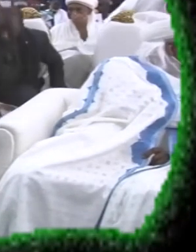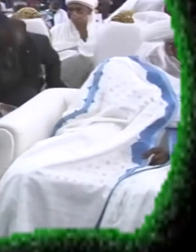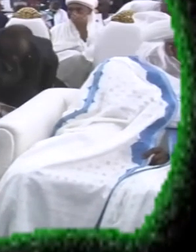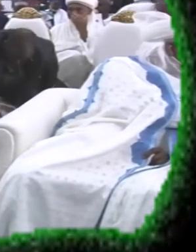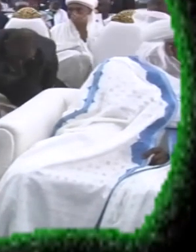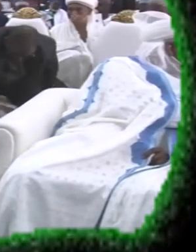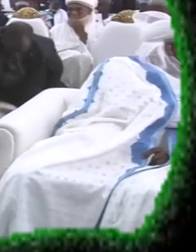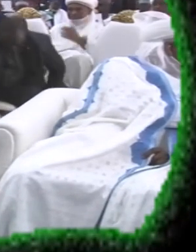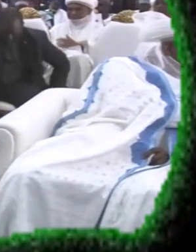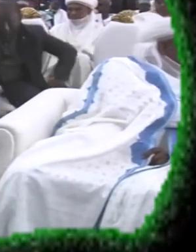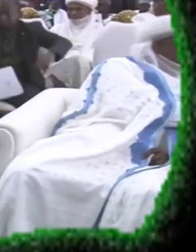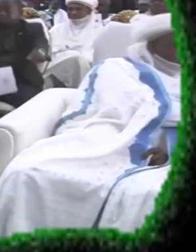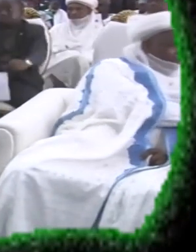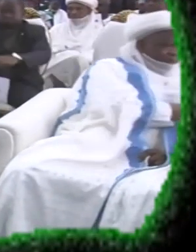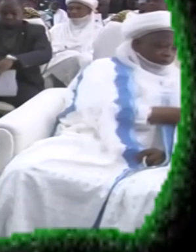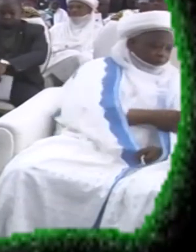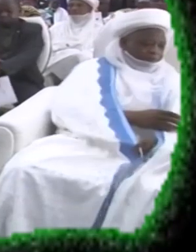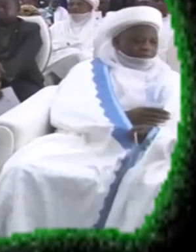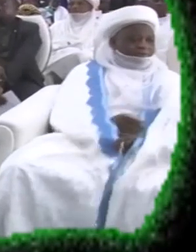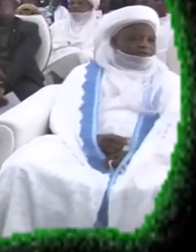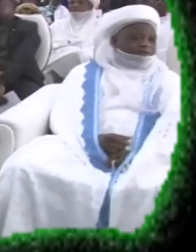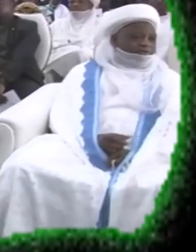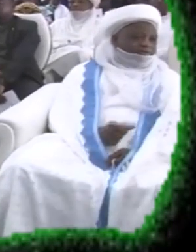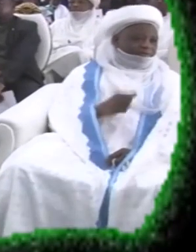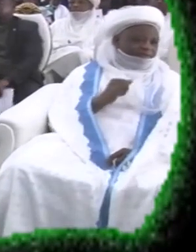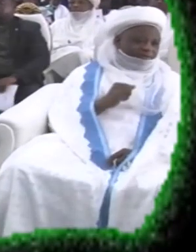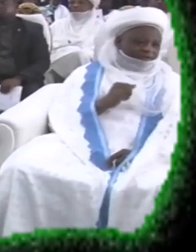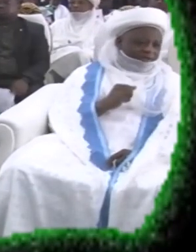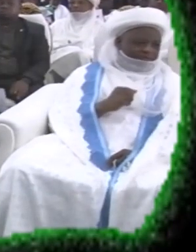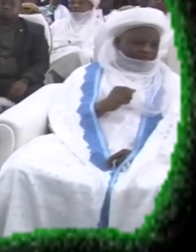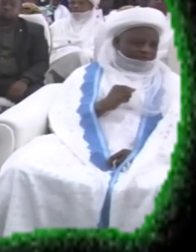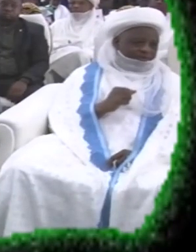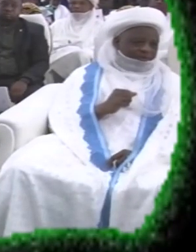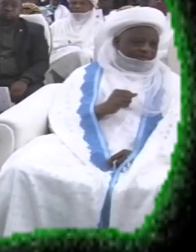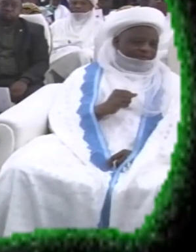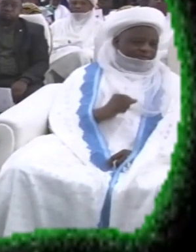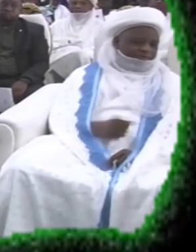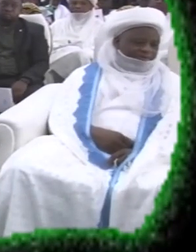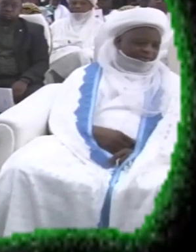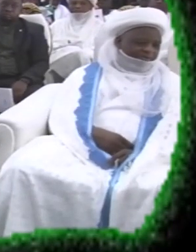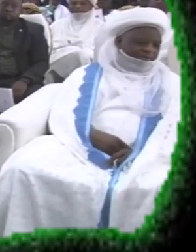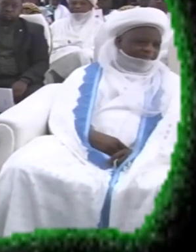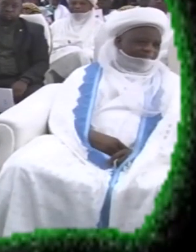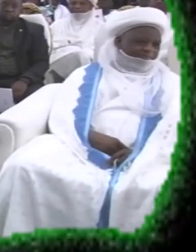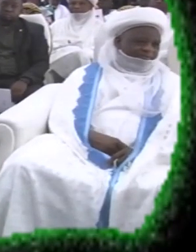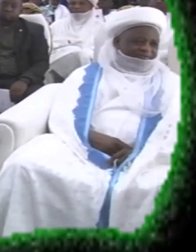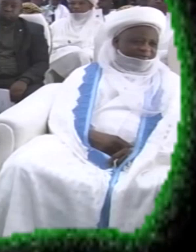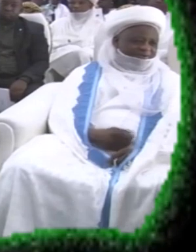A'udhu billahi minash shaitanir rajim. Bismillahir rahmanir rahim. The